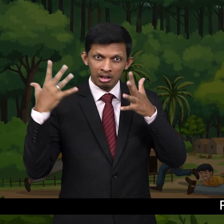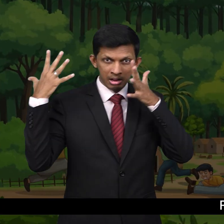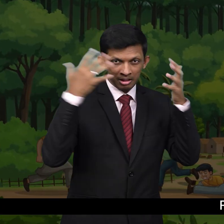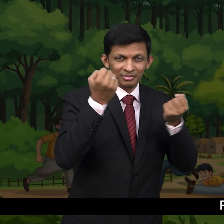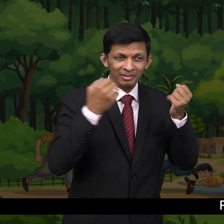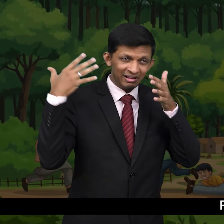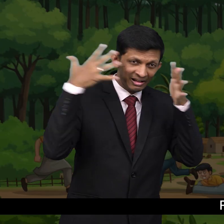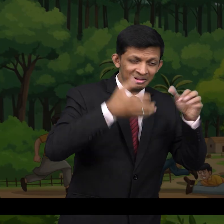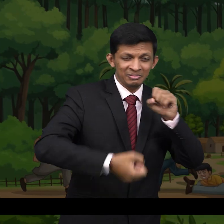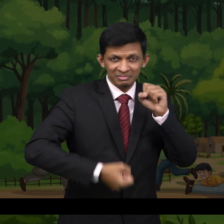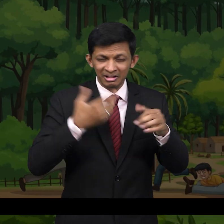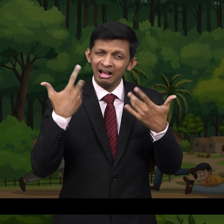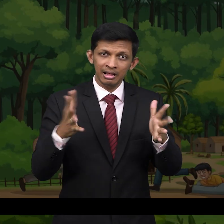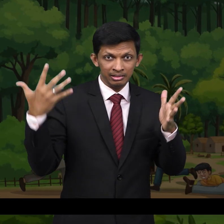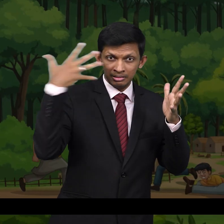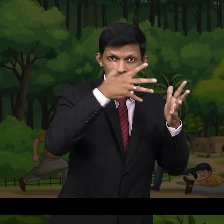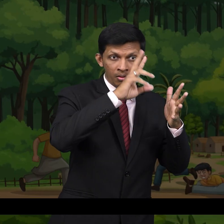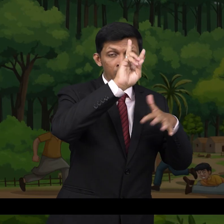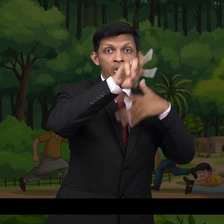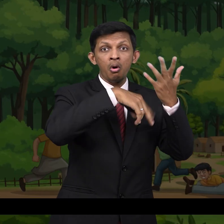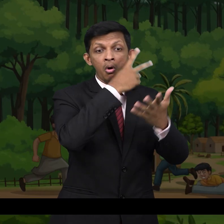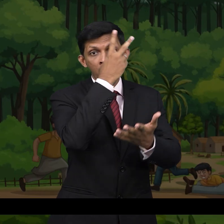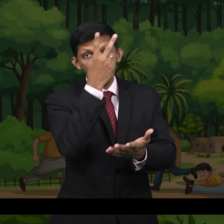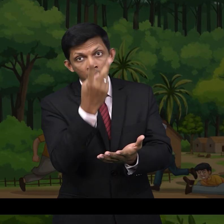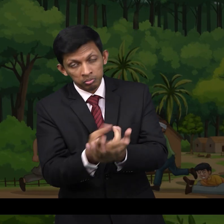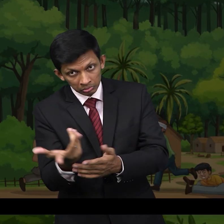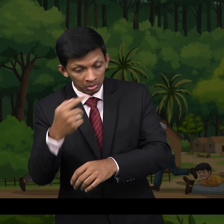People may fall and get hurt.